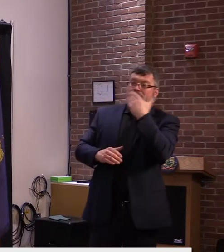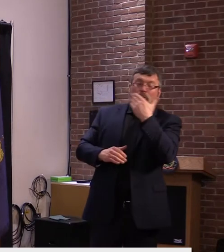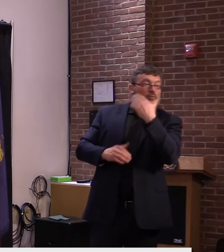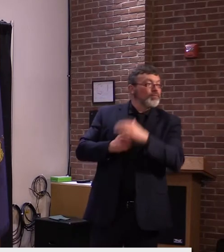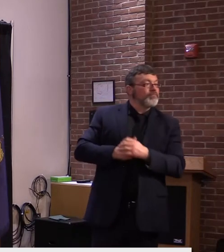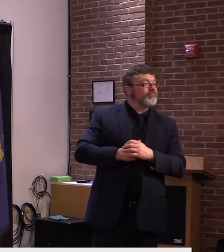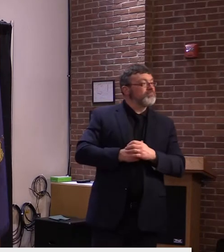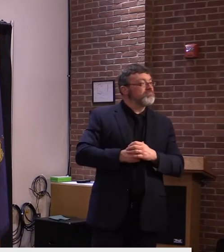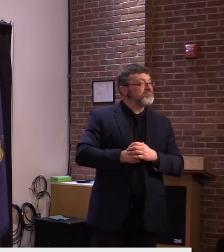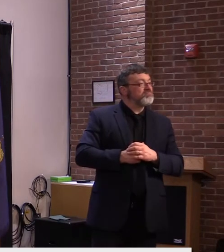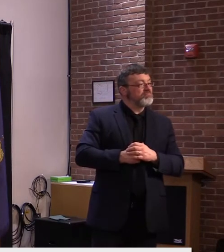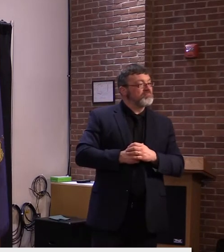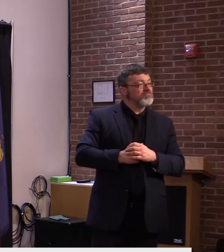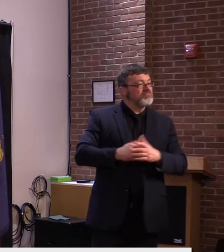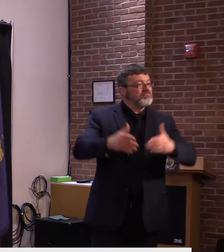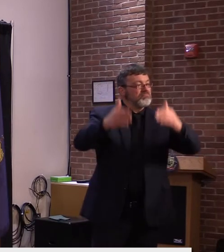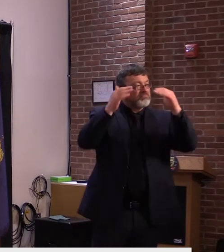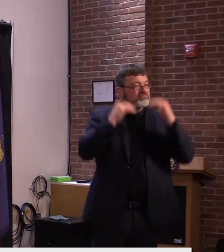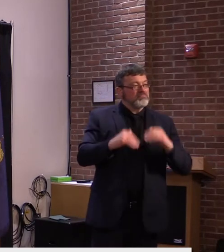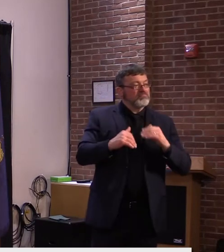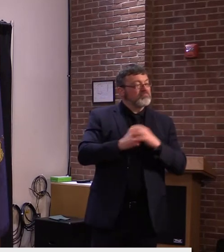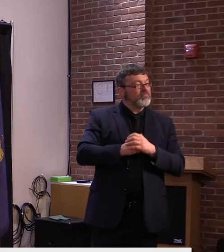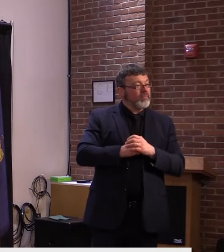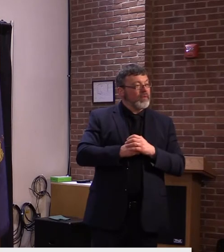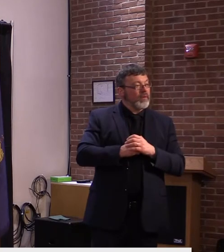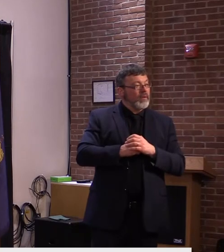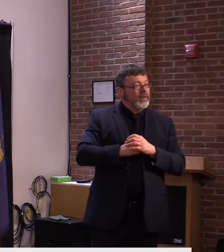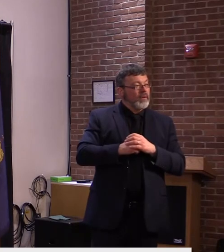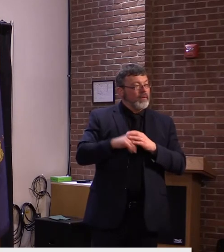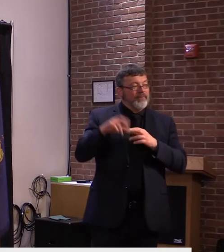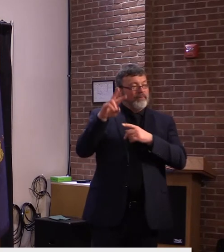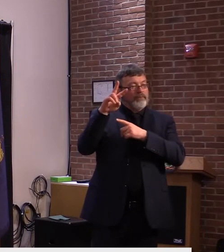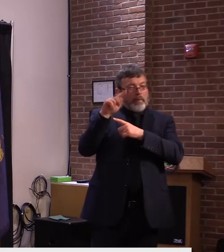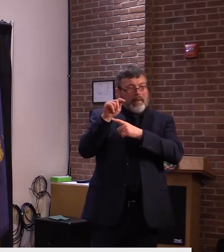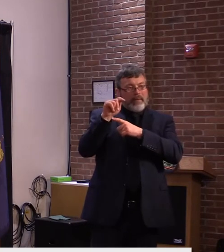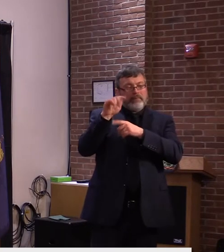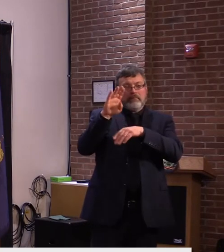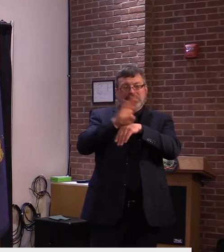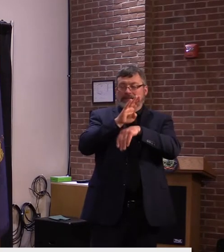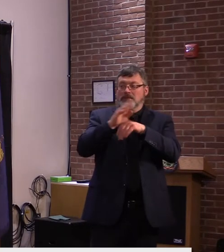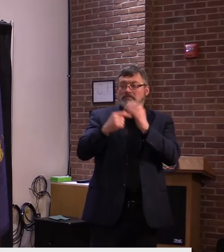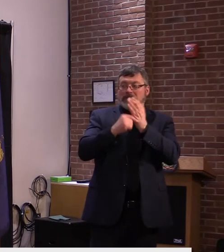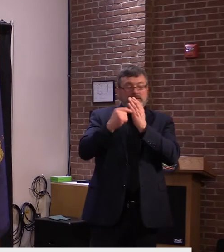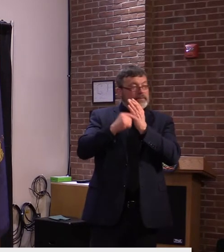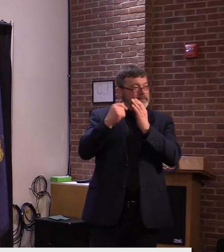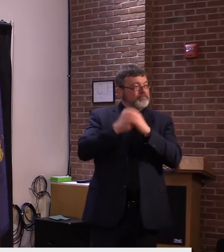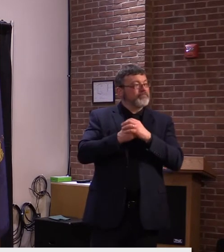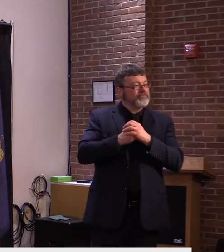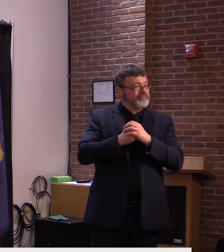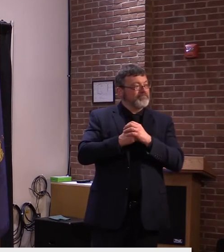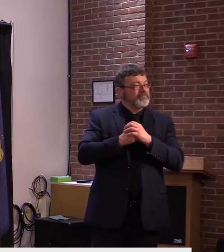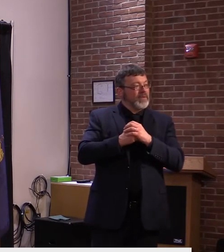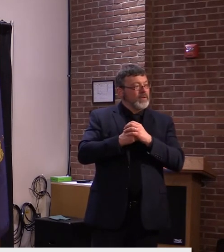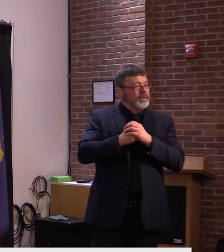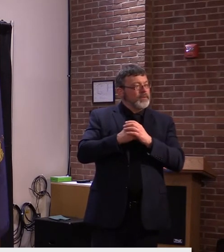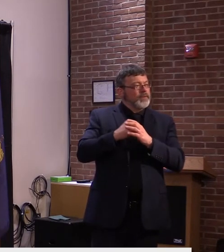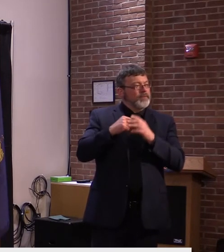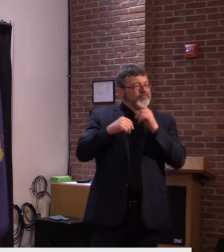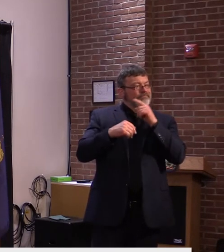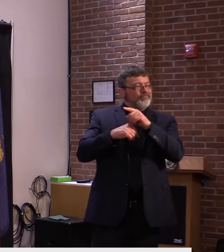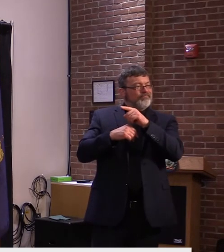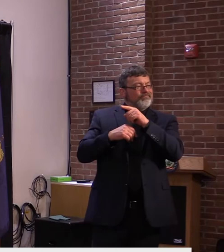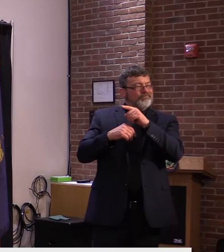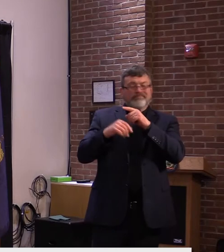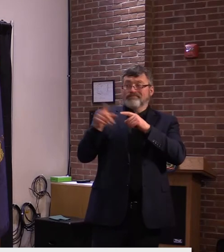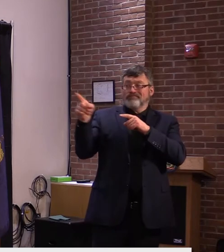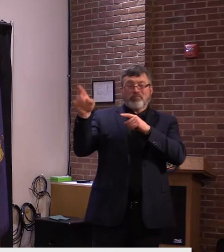Tim McQuiston, Vermont Business Magazine. Hi, Governor. I have a question about the wireless proposal you have. But first,